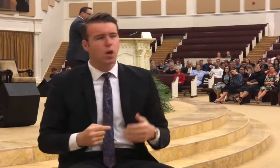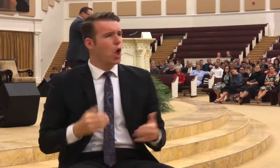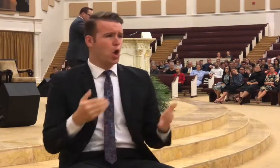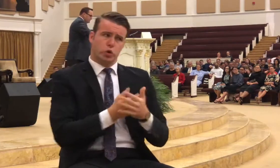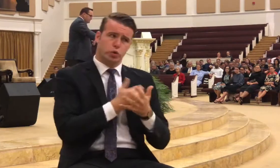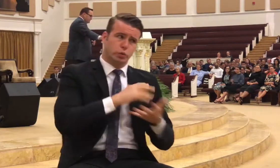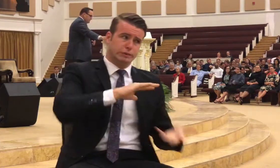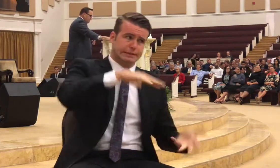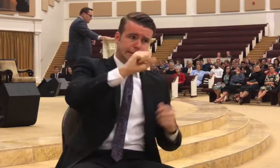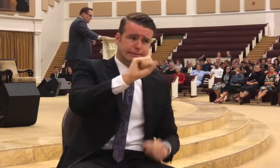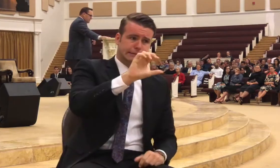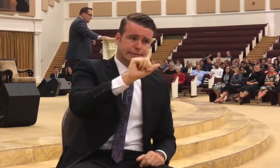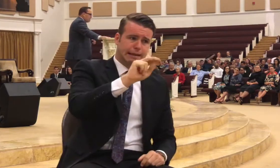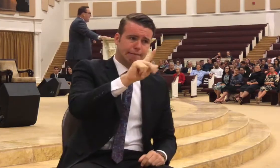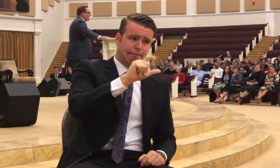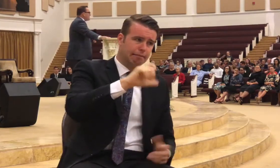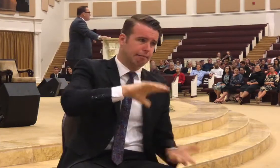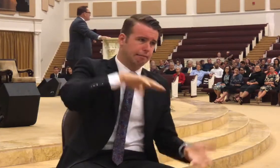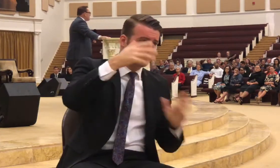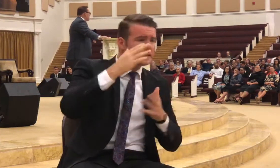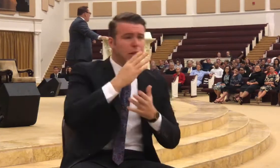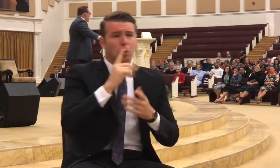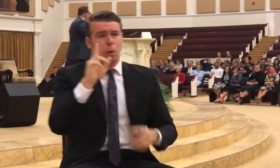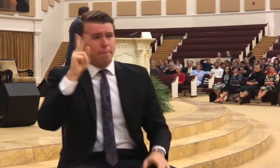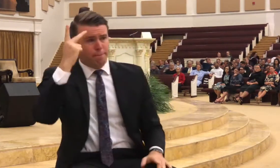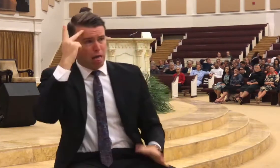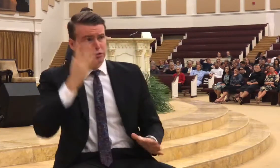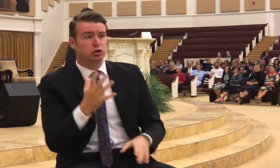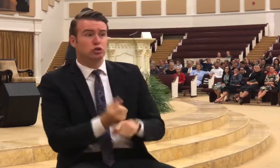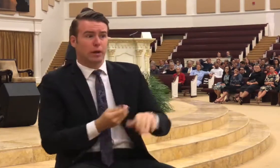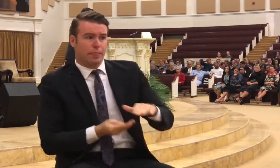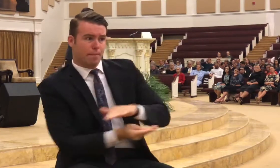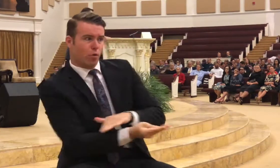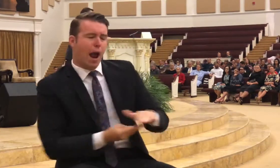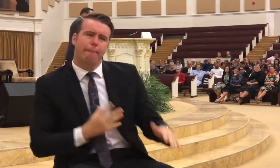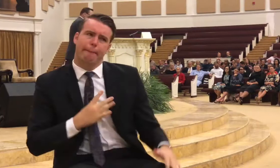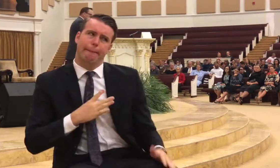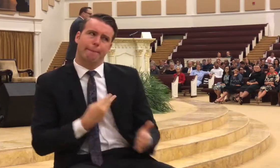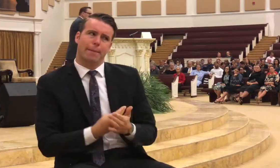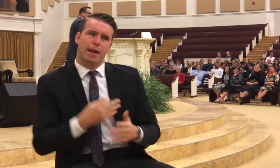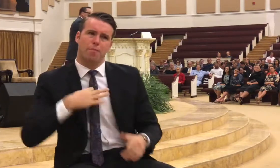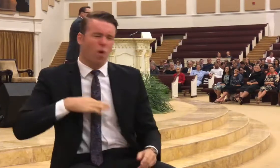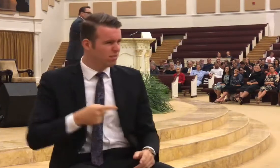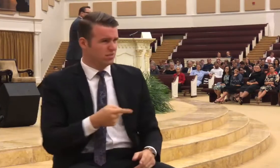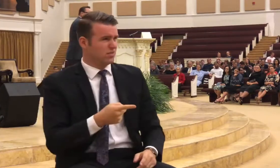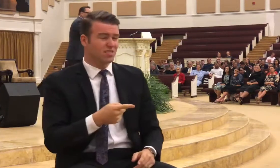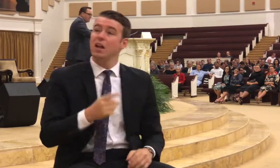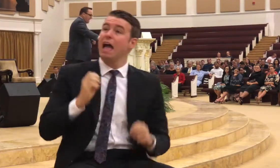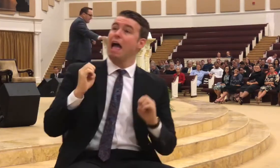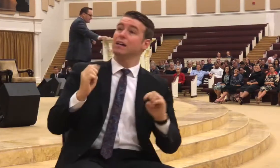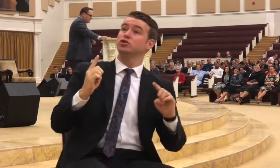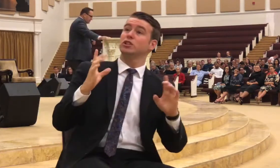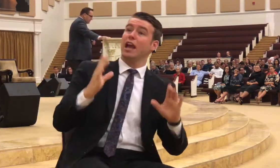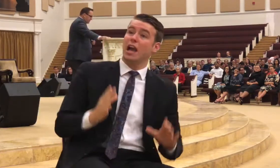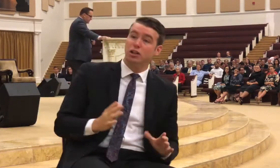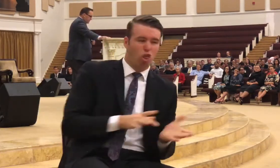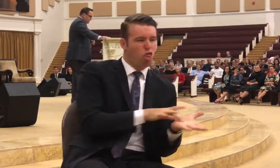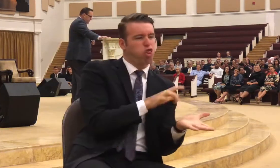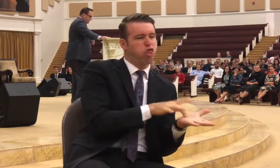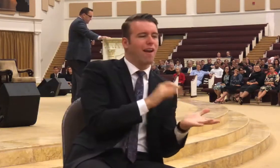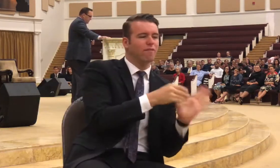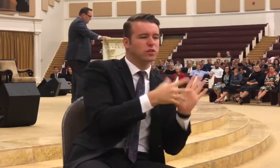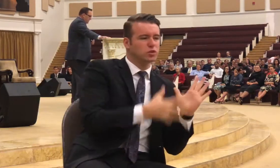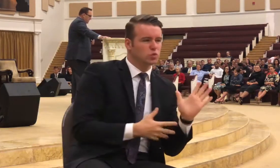new scandal. Some politician took a bribe. Some educator's been taking advantage of the